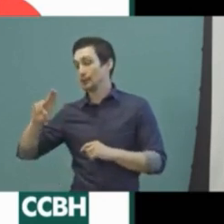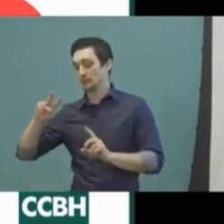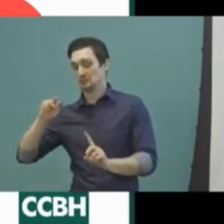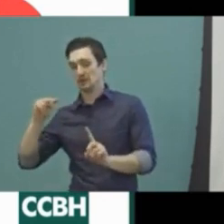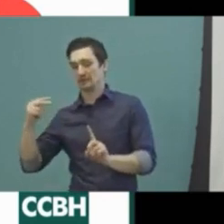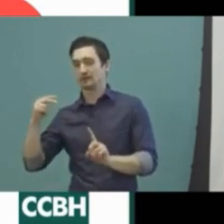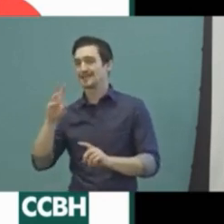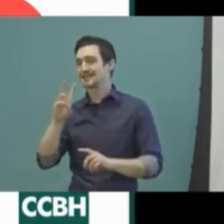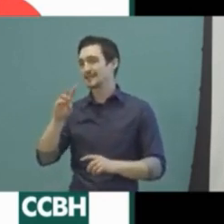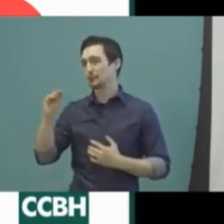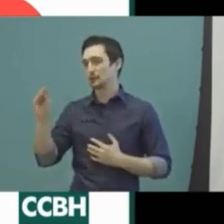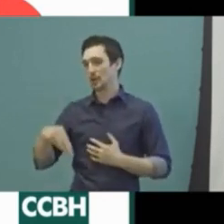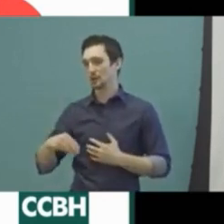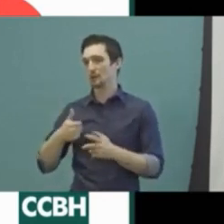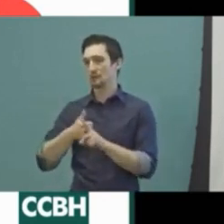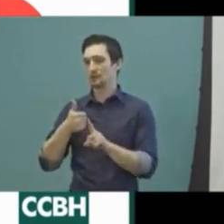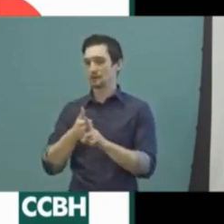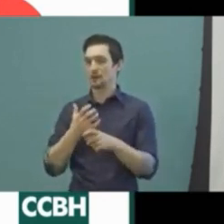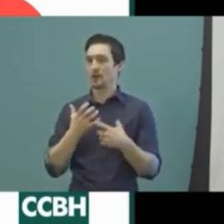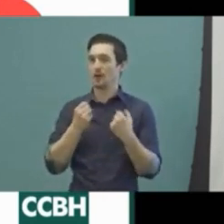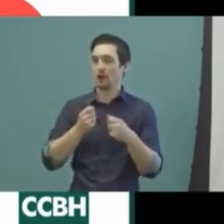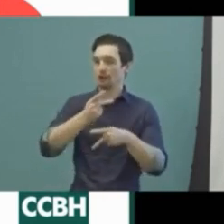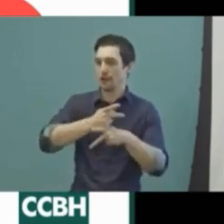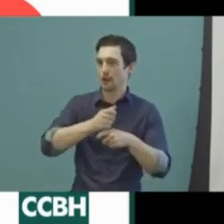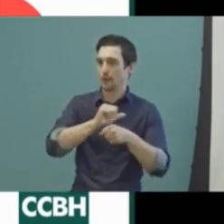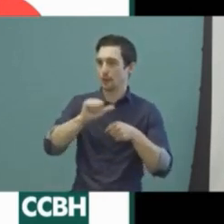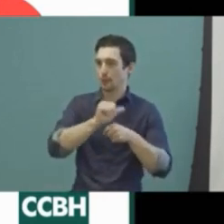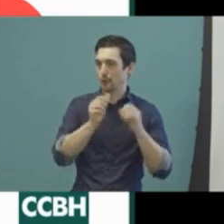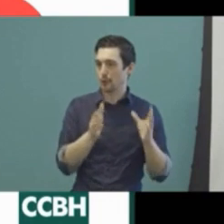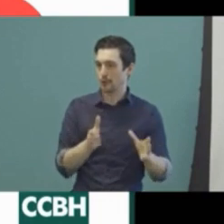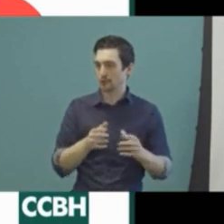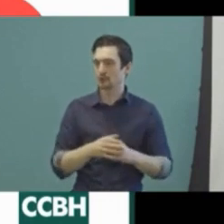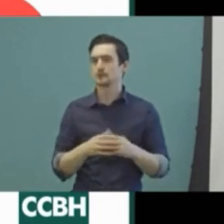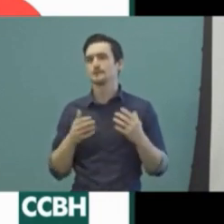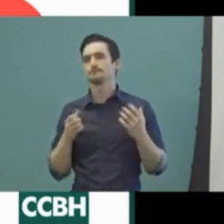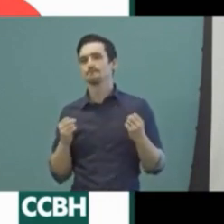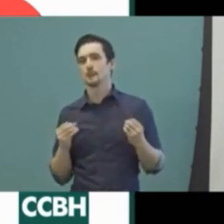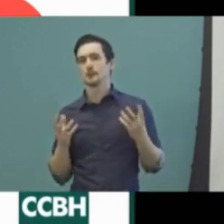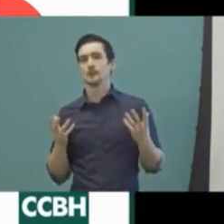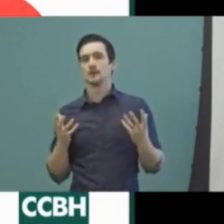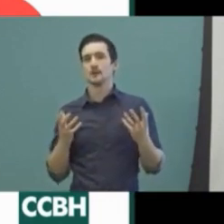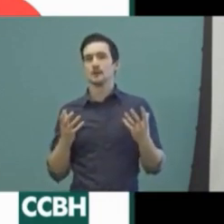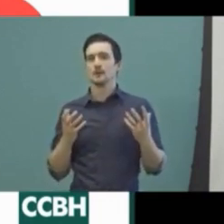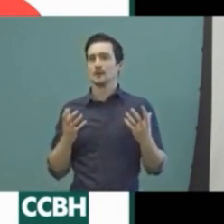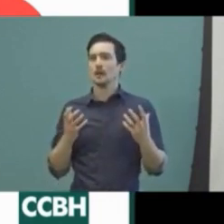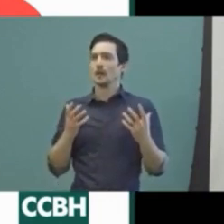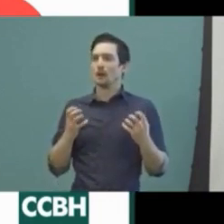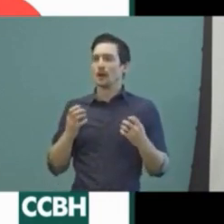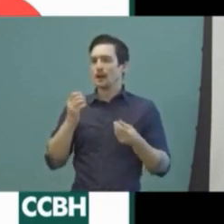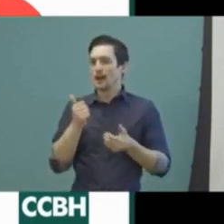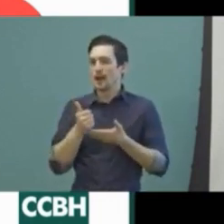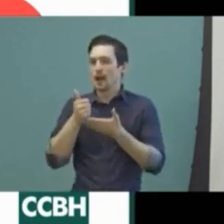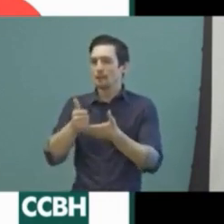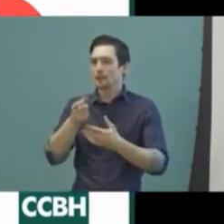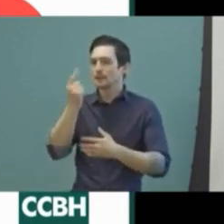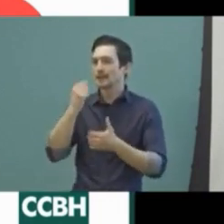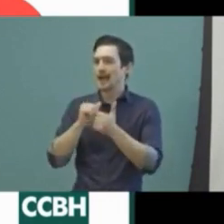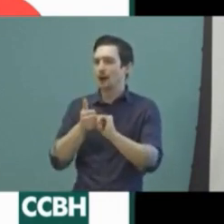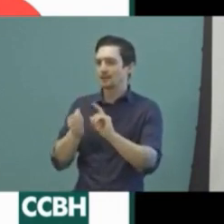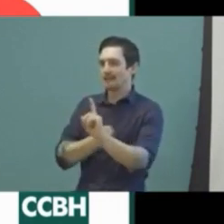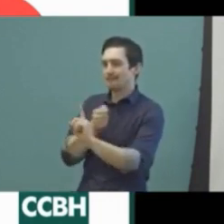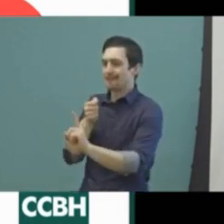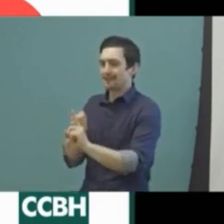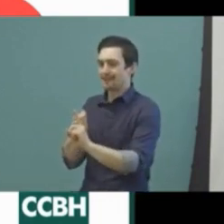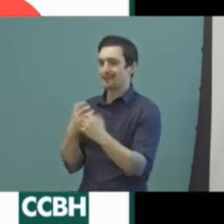standpoint, 6% of those are healthcare workers. So we wanted to help you understand how this is affecting our healthcare